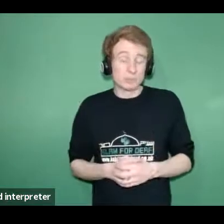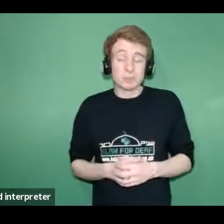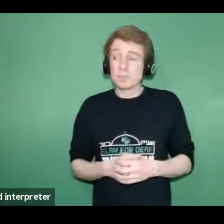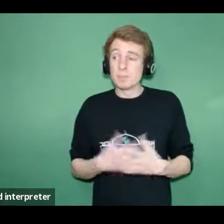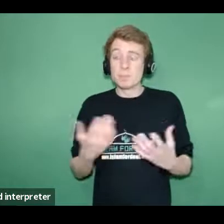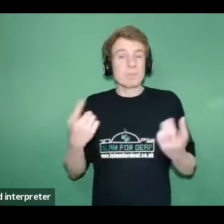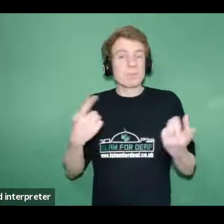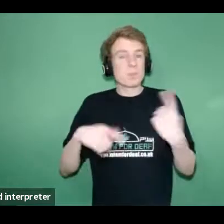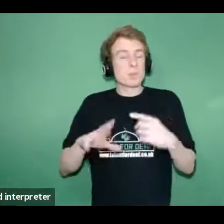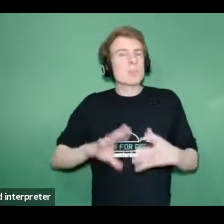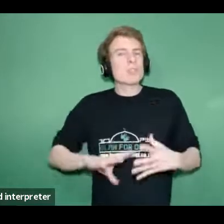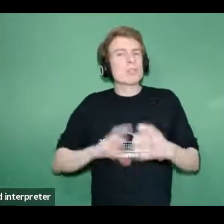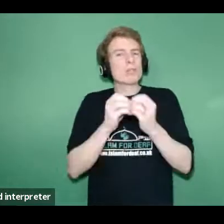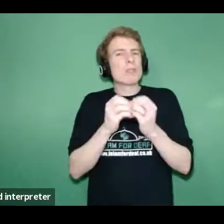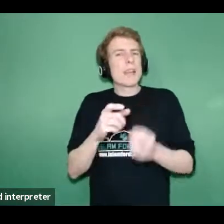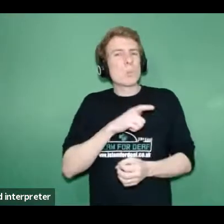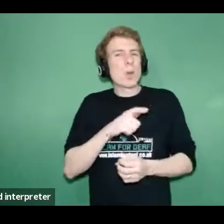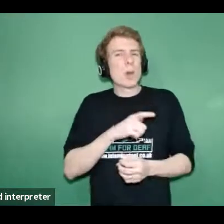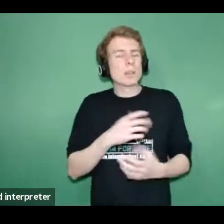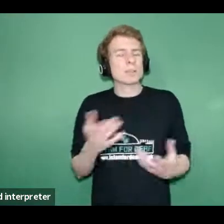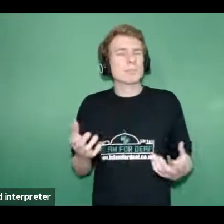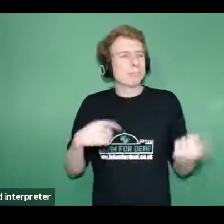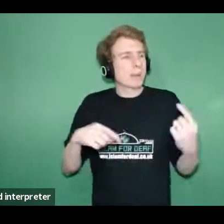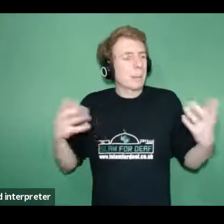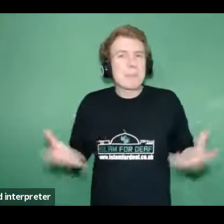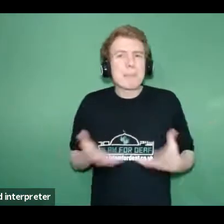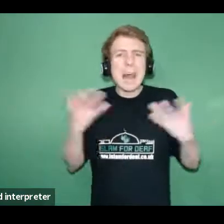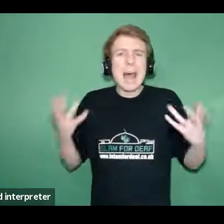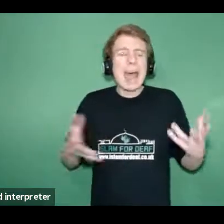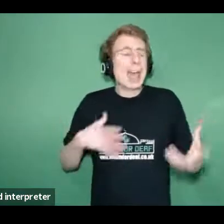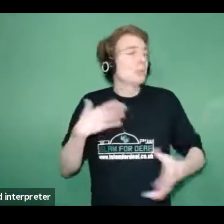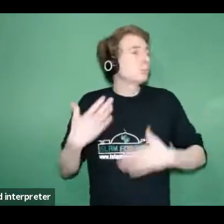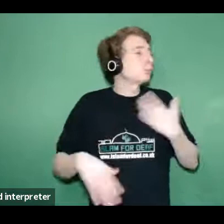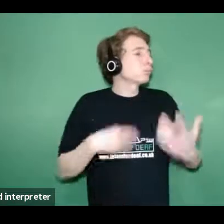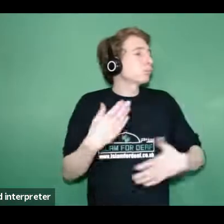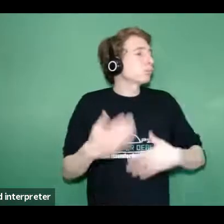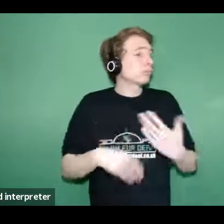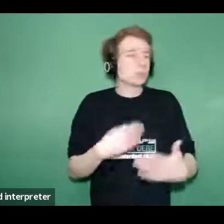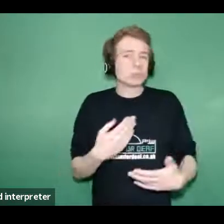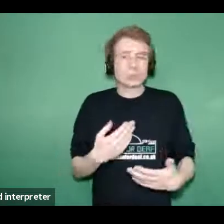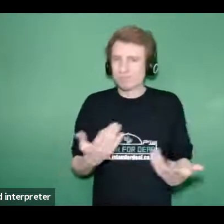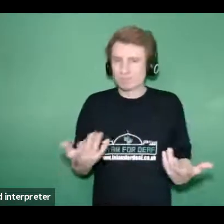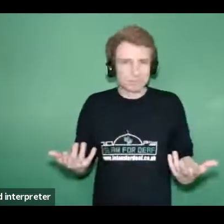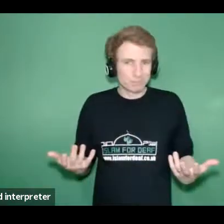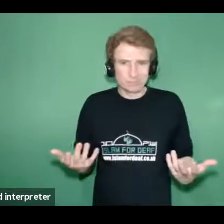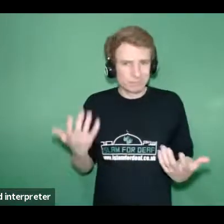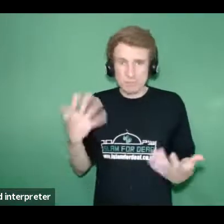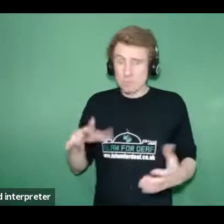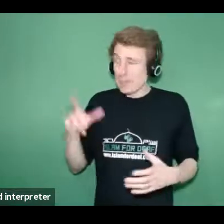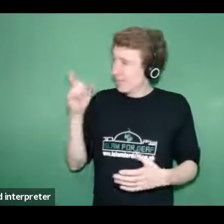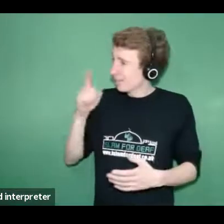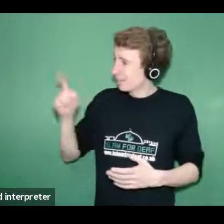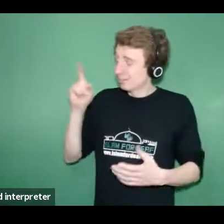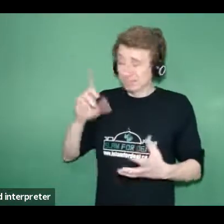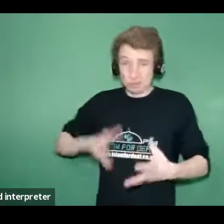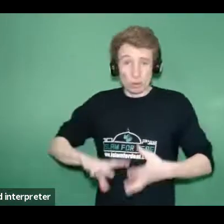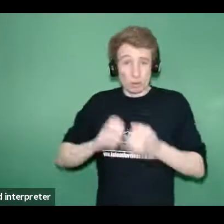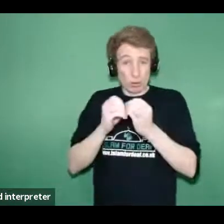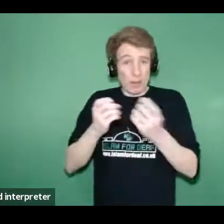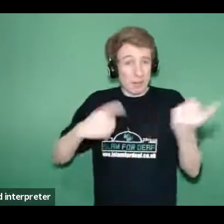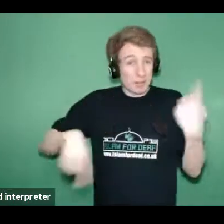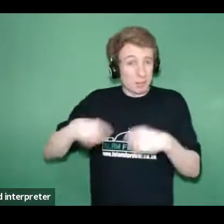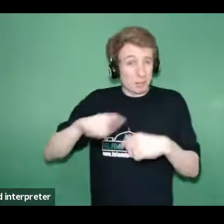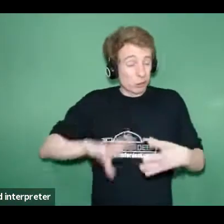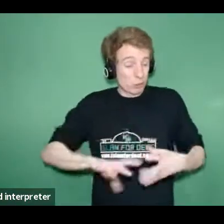around and be frivolous in it. It wasn't made and created, nor were we made or created for entertaining